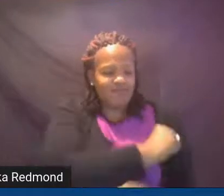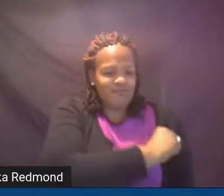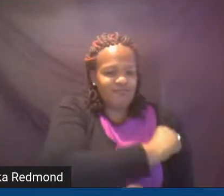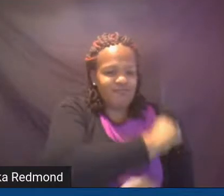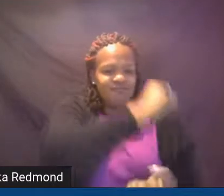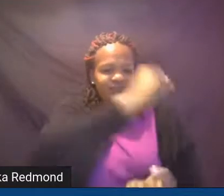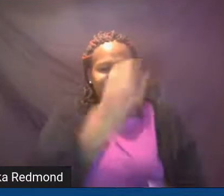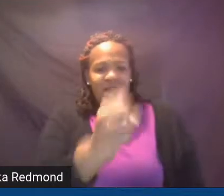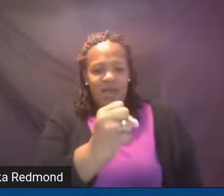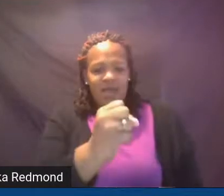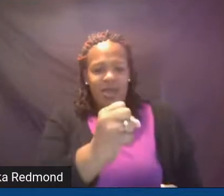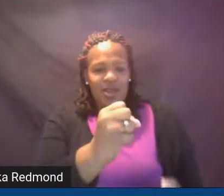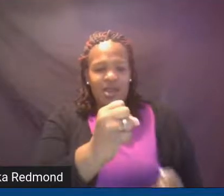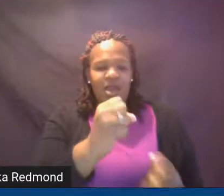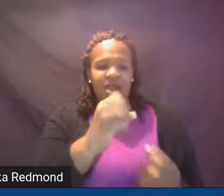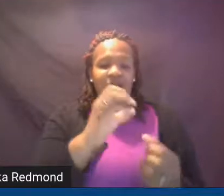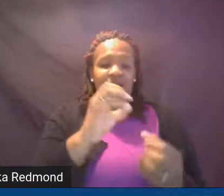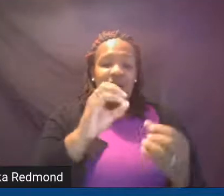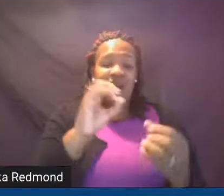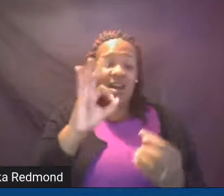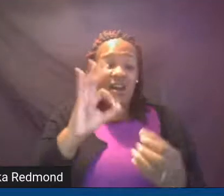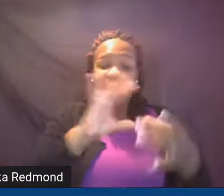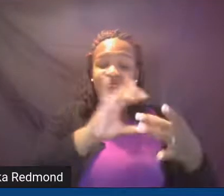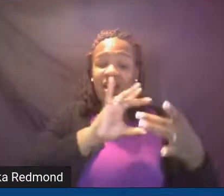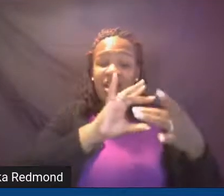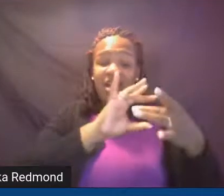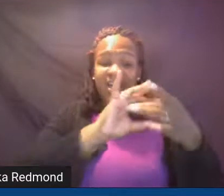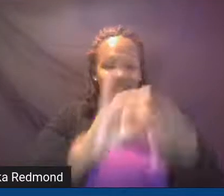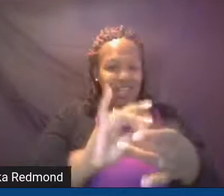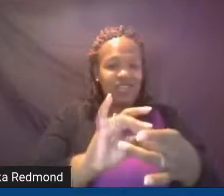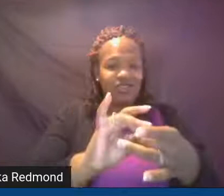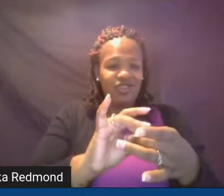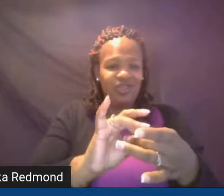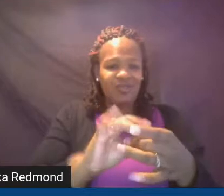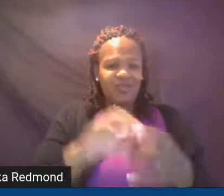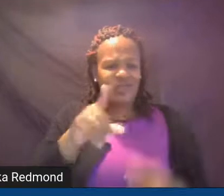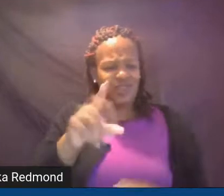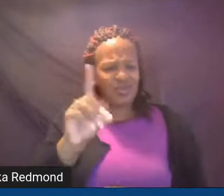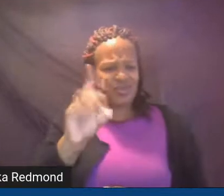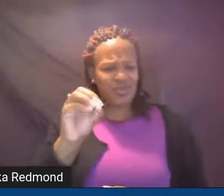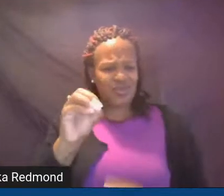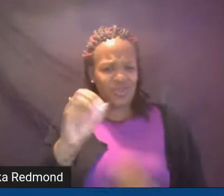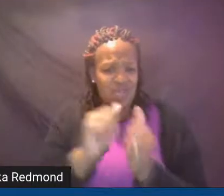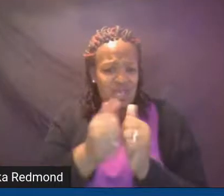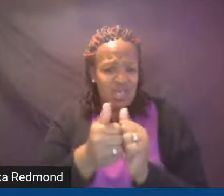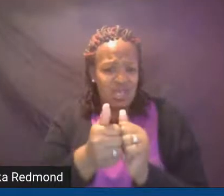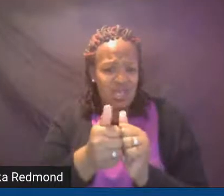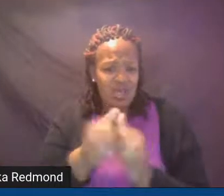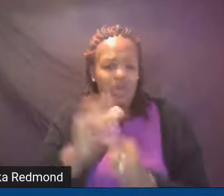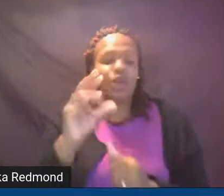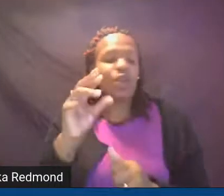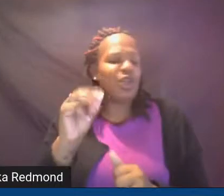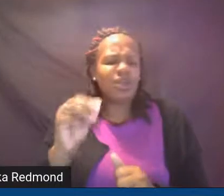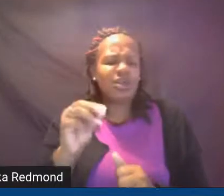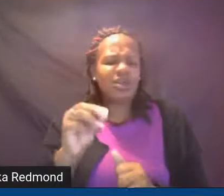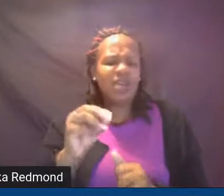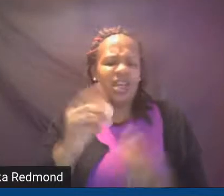facilitating an introduction and just forgetting about it. And you do it with no intention of gain on your own.